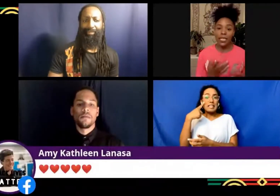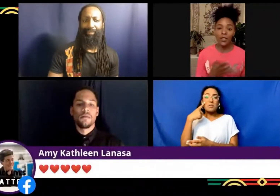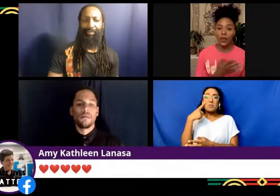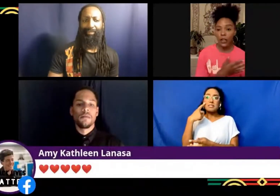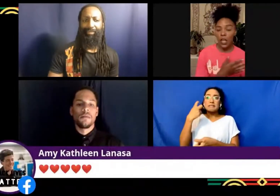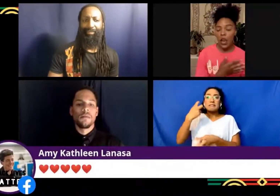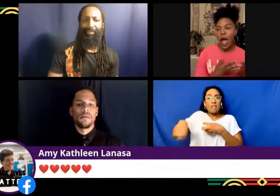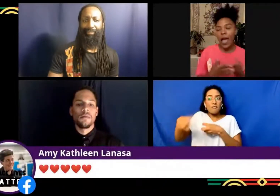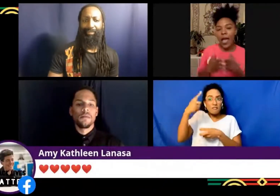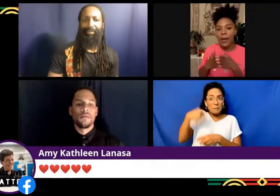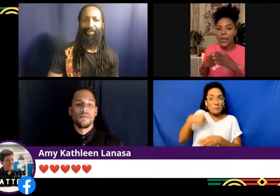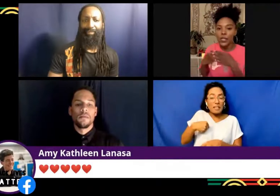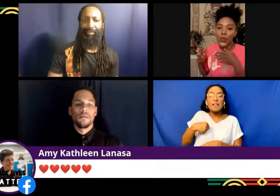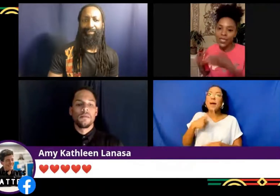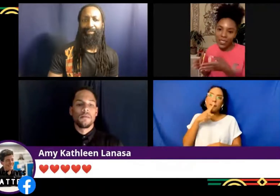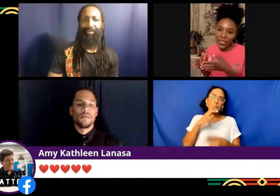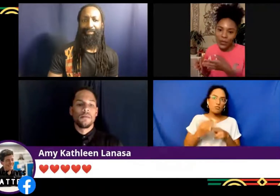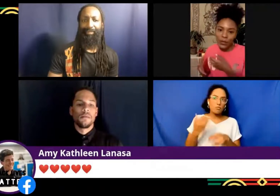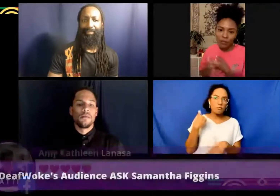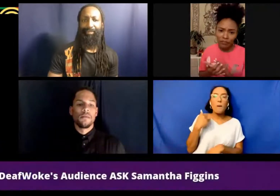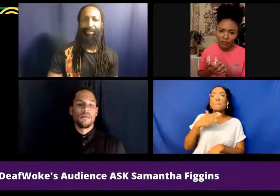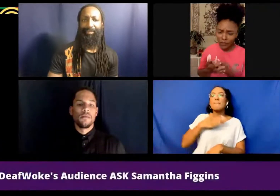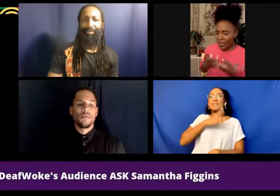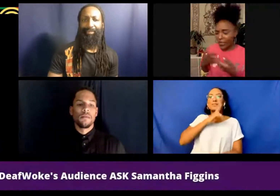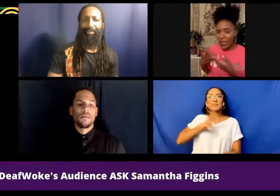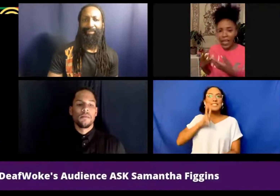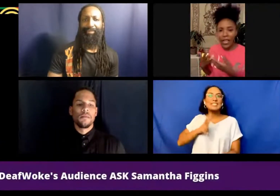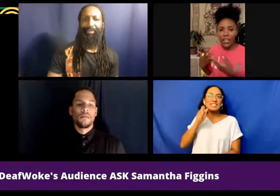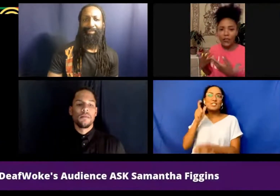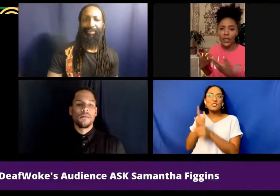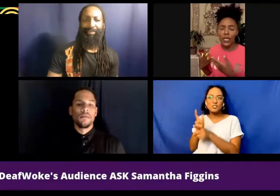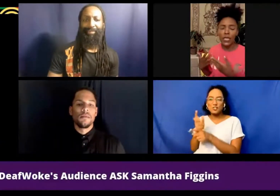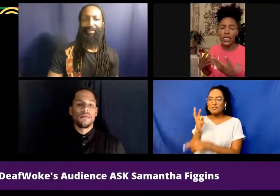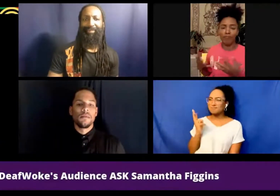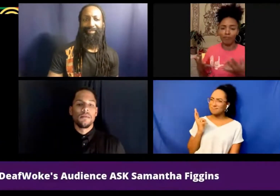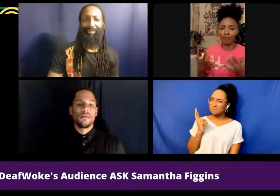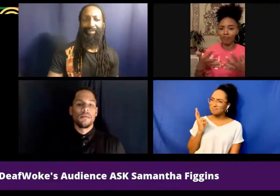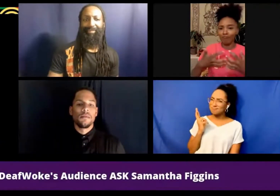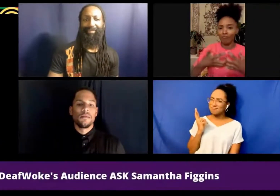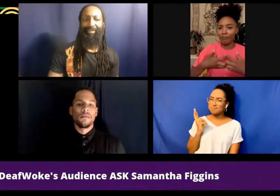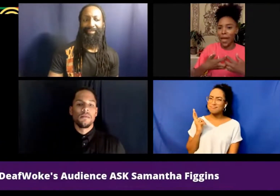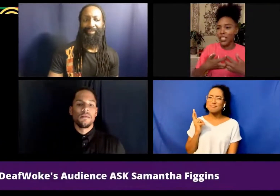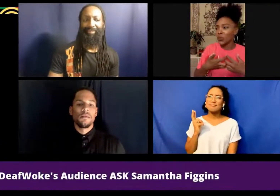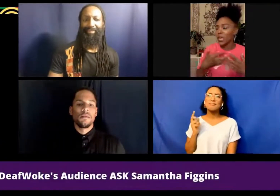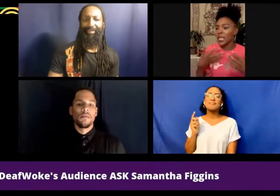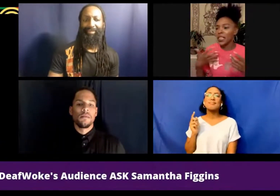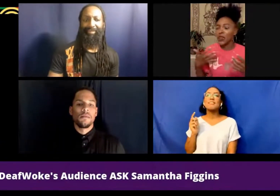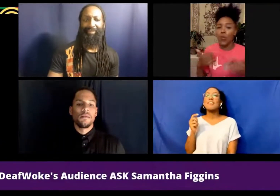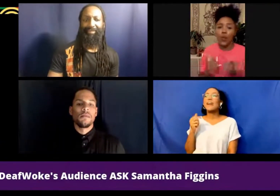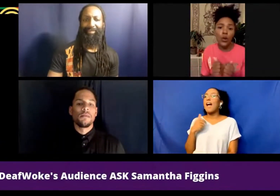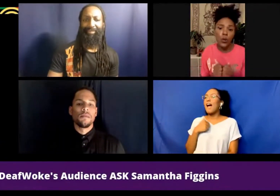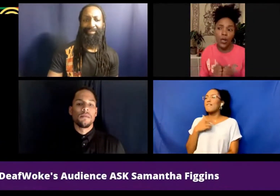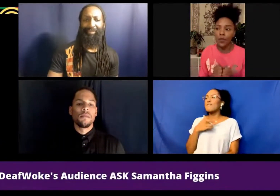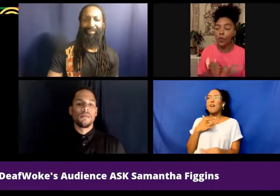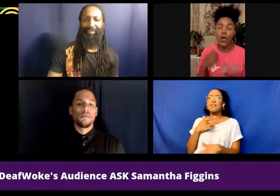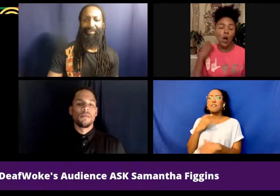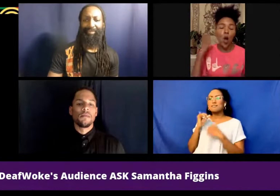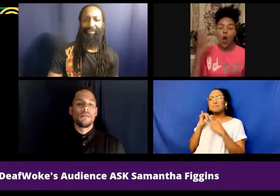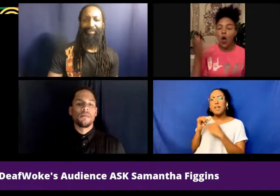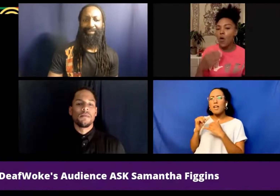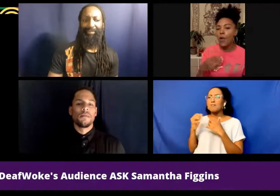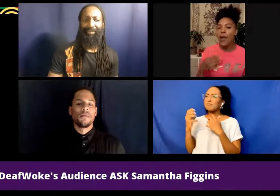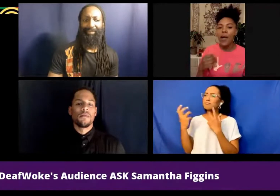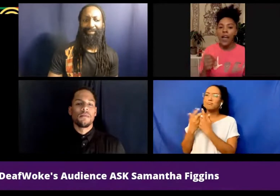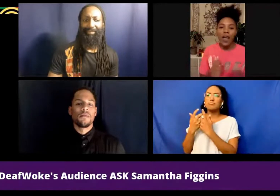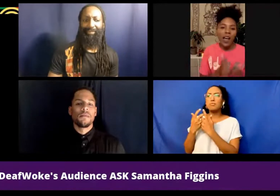again, like I said earlier, I had my twin sister that I could really match with and work with. We would